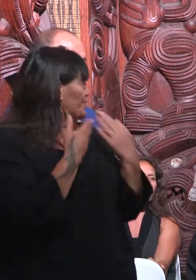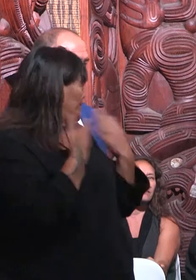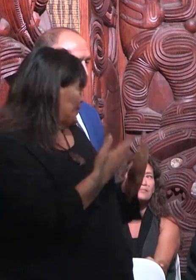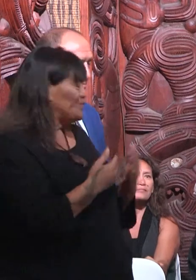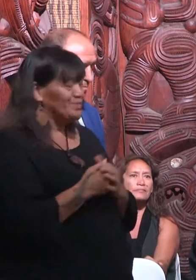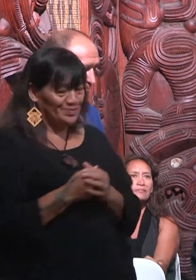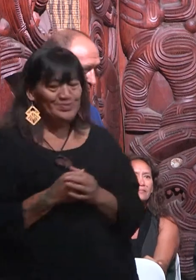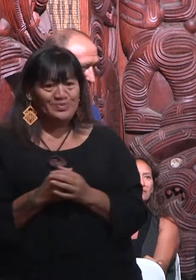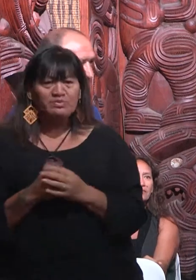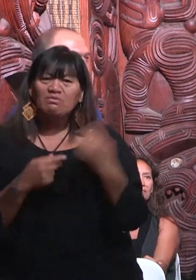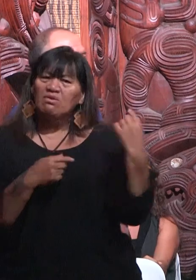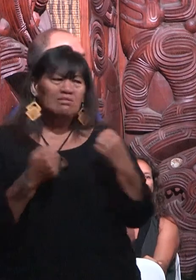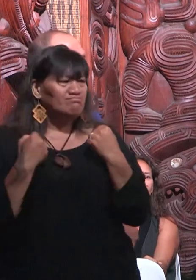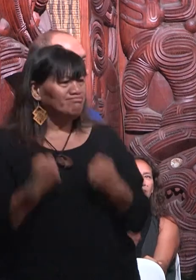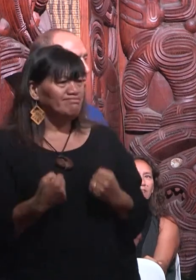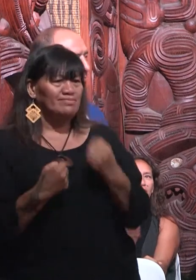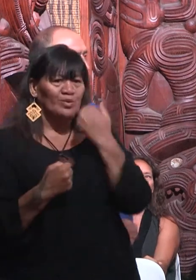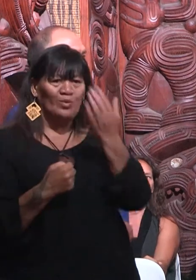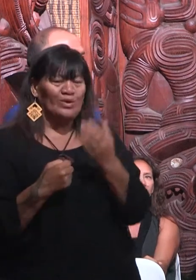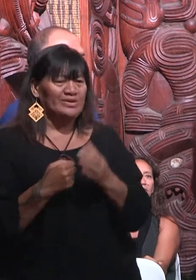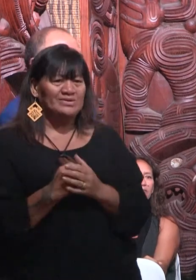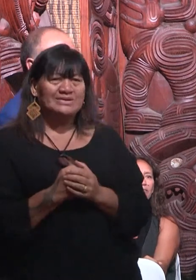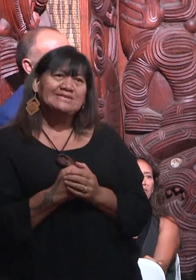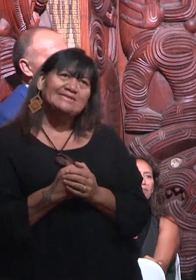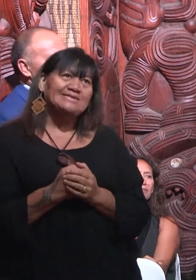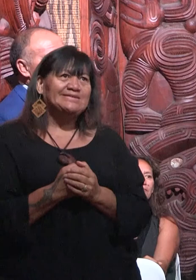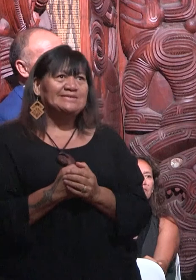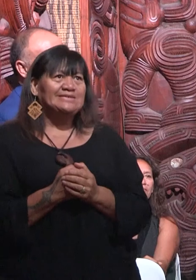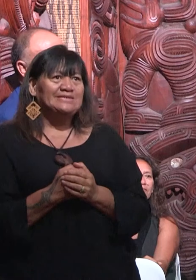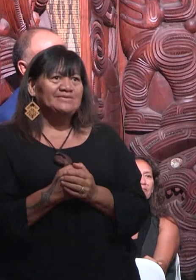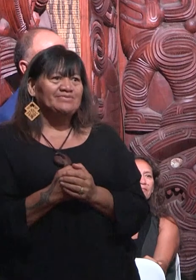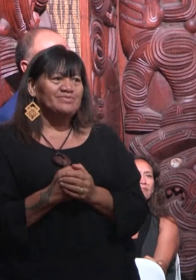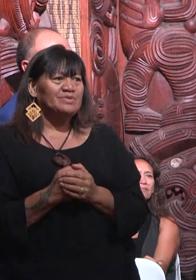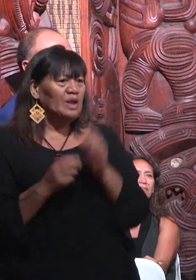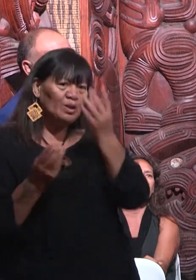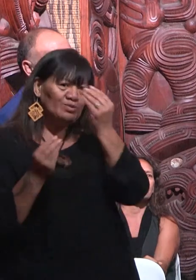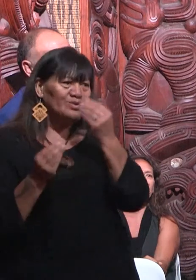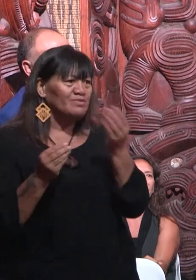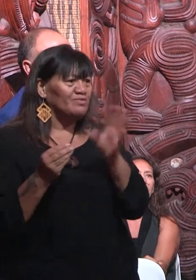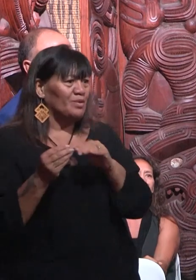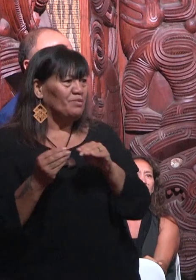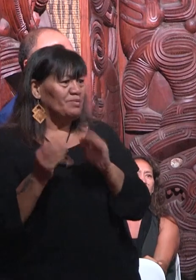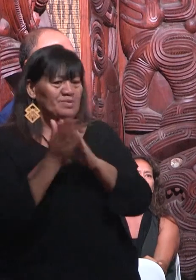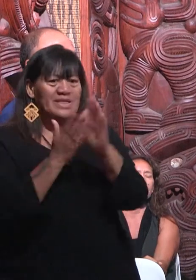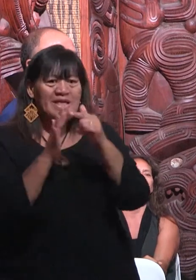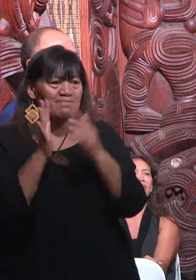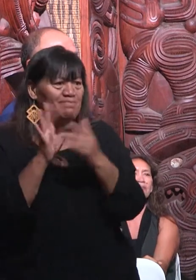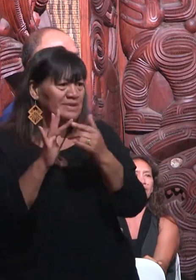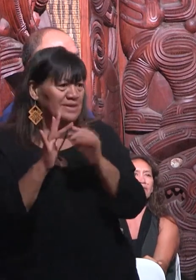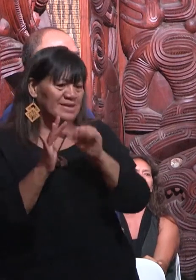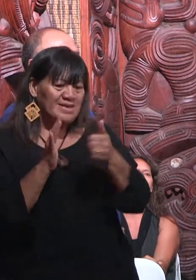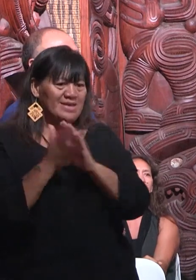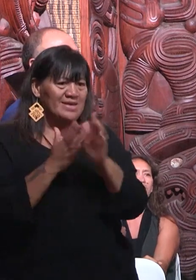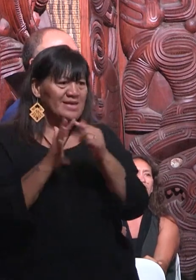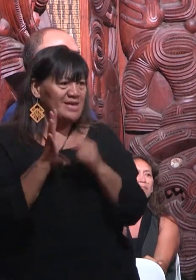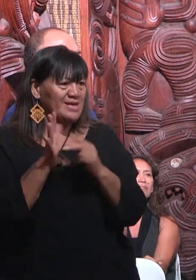Pita, e kaha nei ki te mau, i tēnei i ngā whakaakoranga himihenare, tai